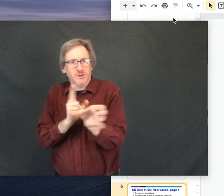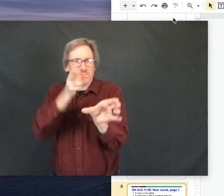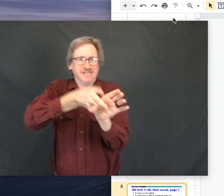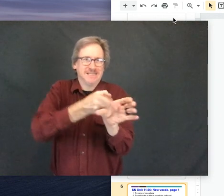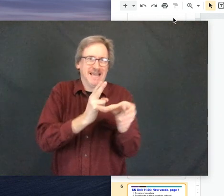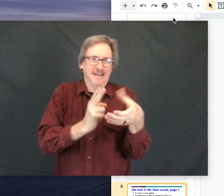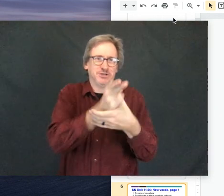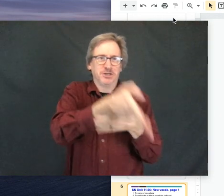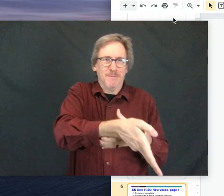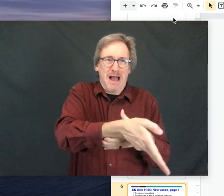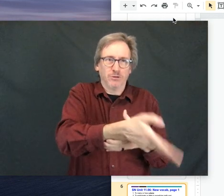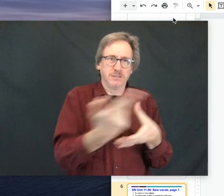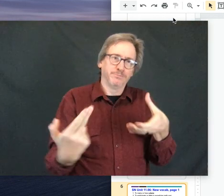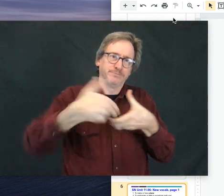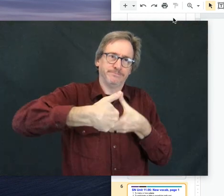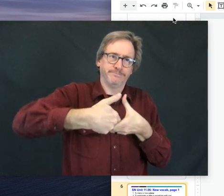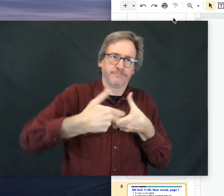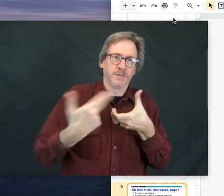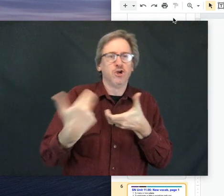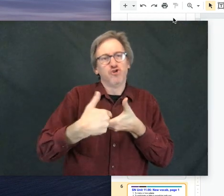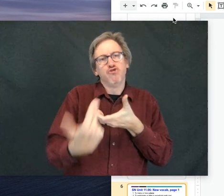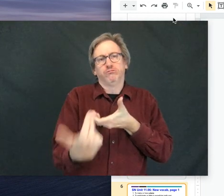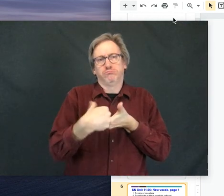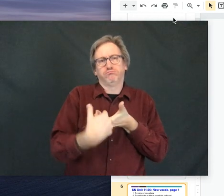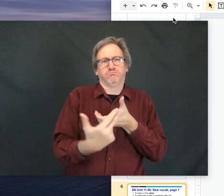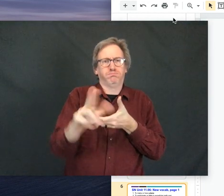It always goes into the hand. It shouldn't come out.